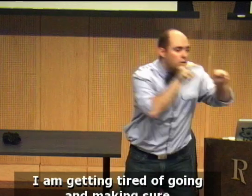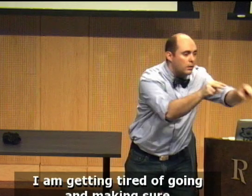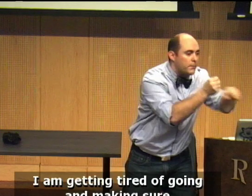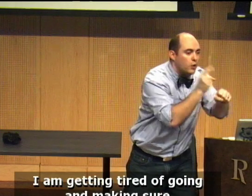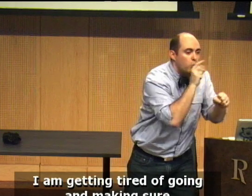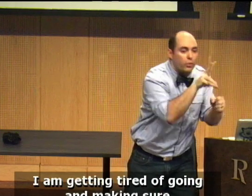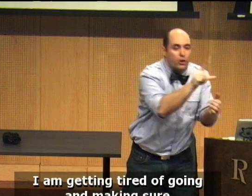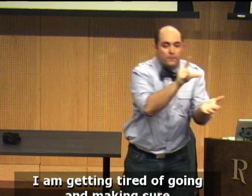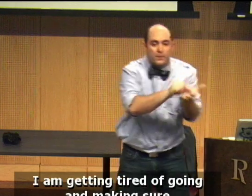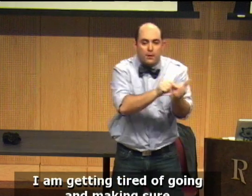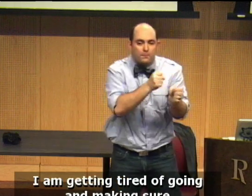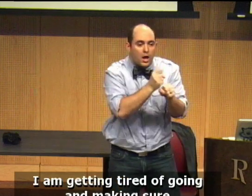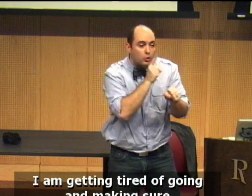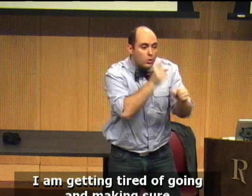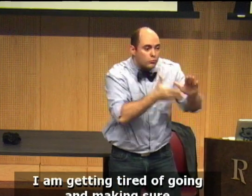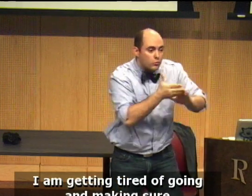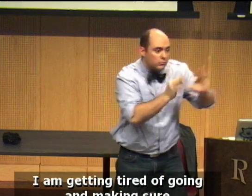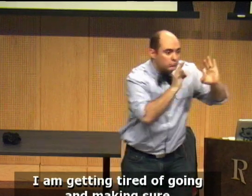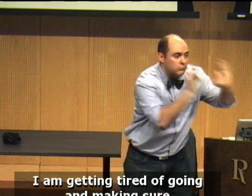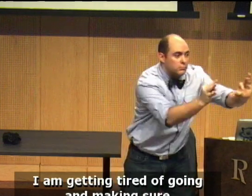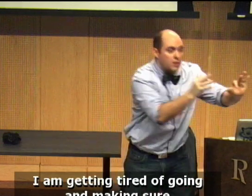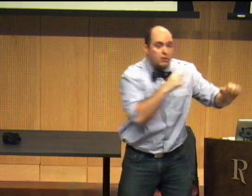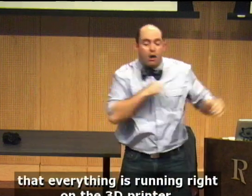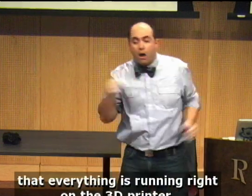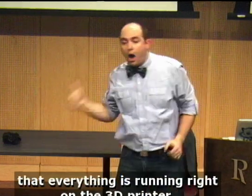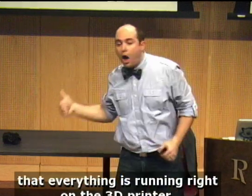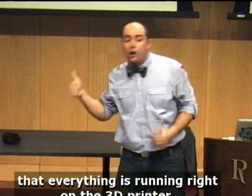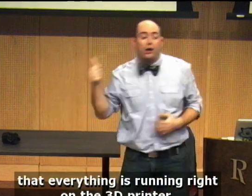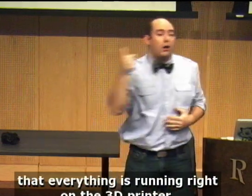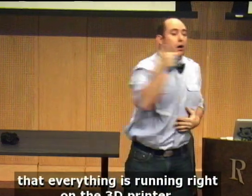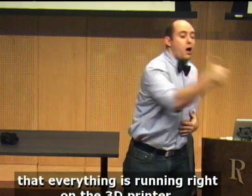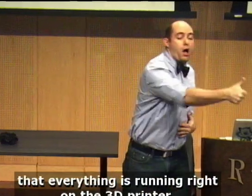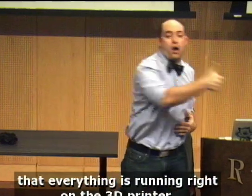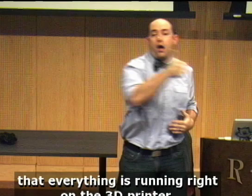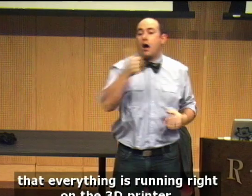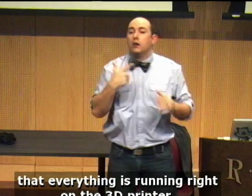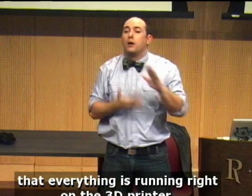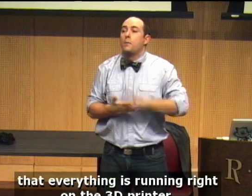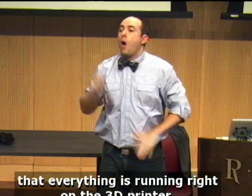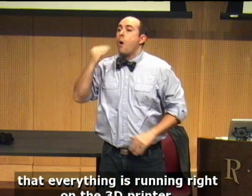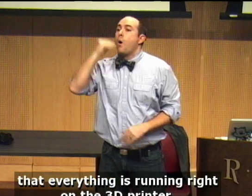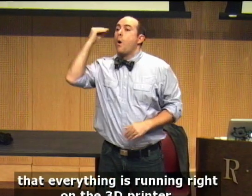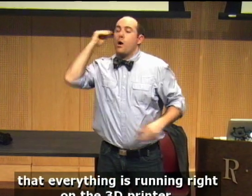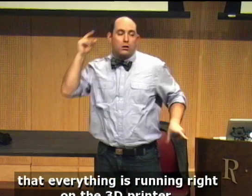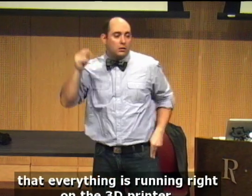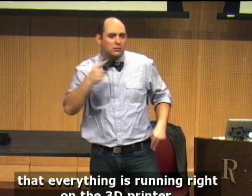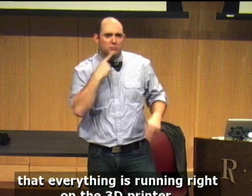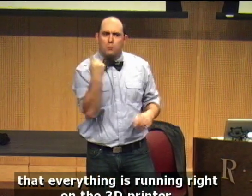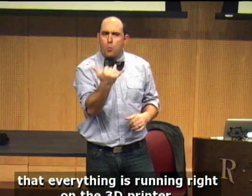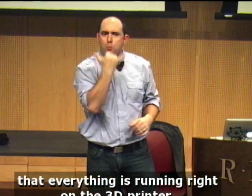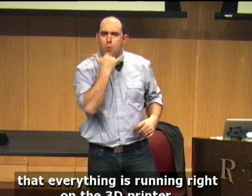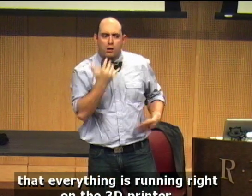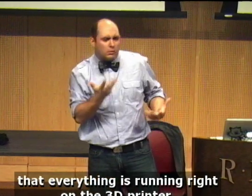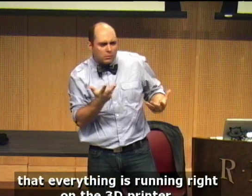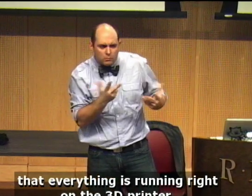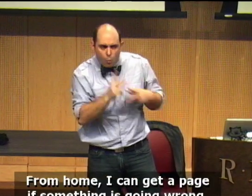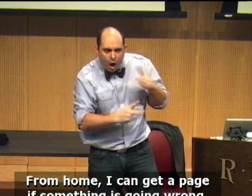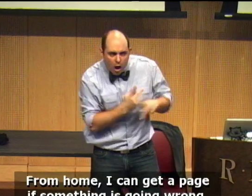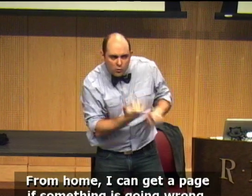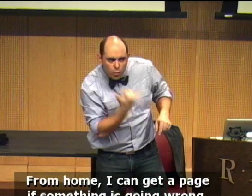of going and making sure that everything is running right on the pre-D printer. From home, I can